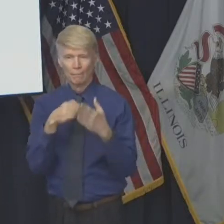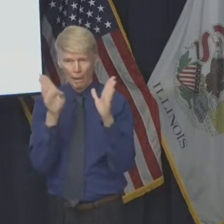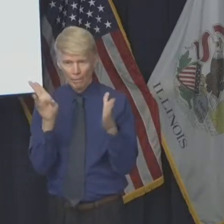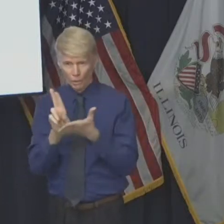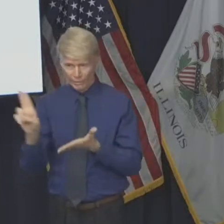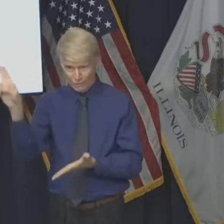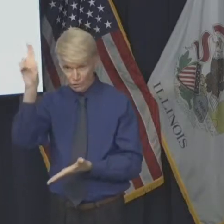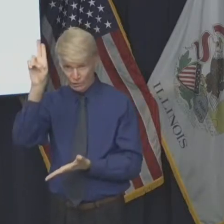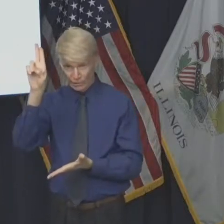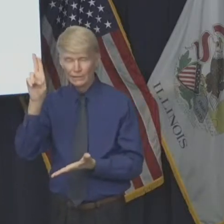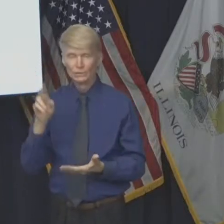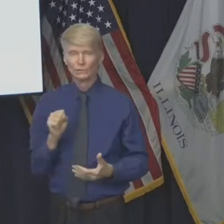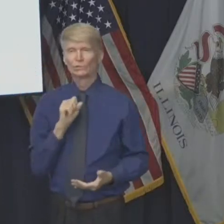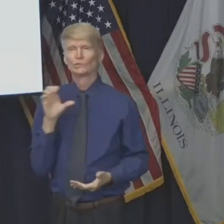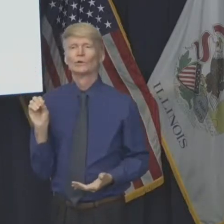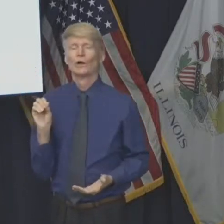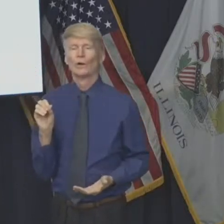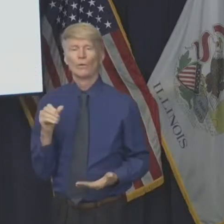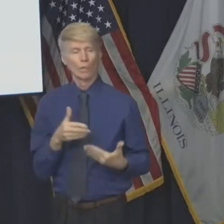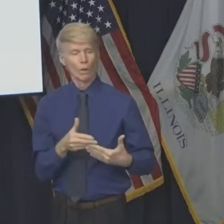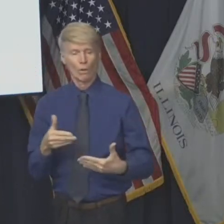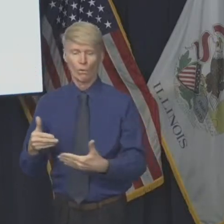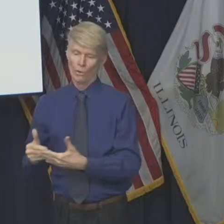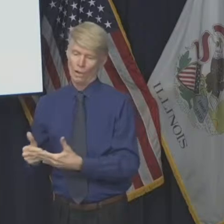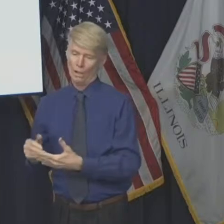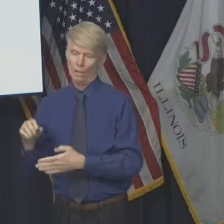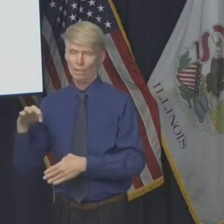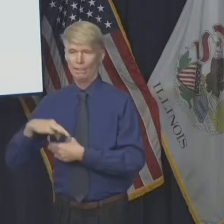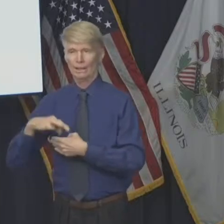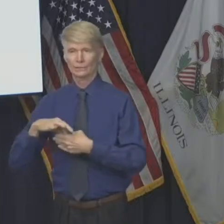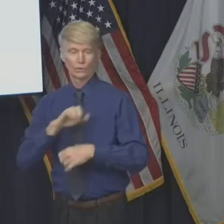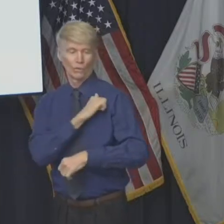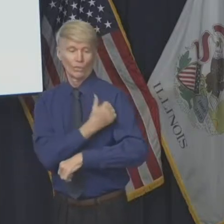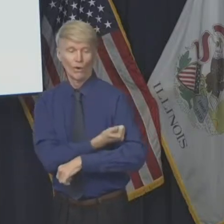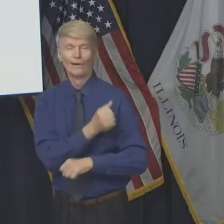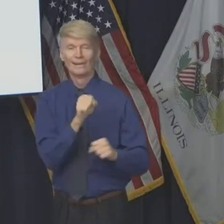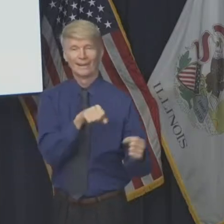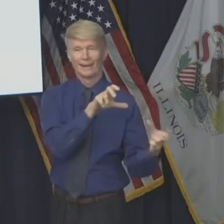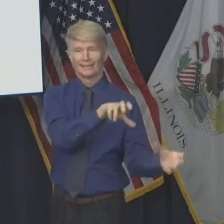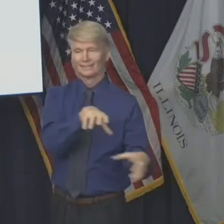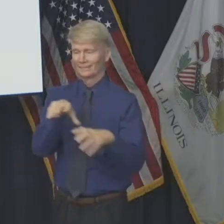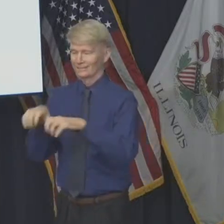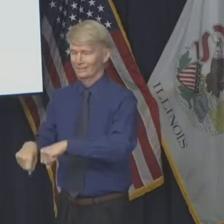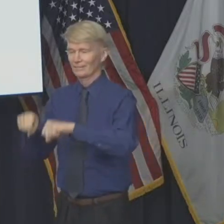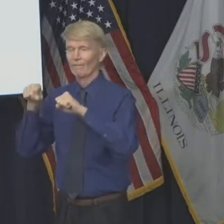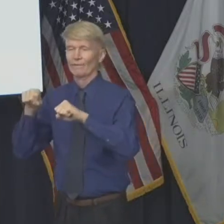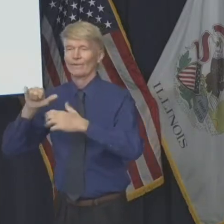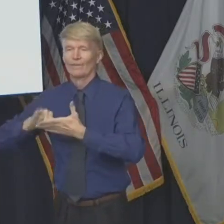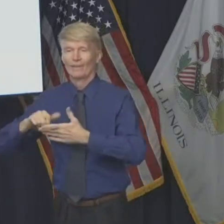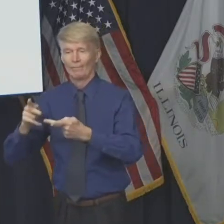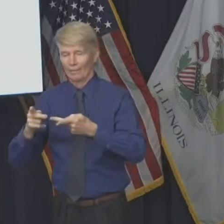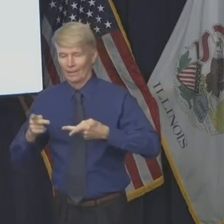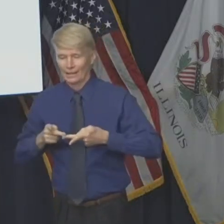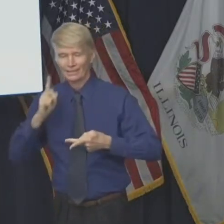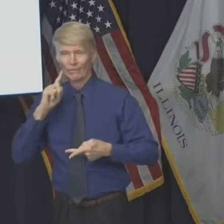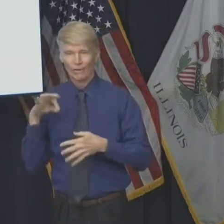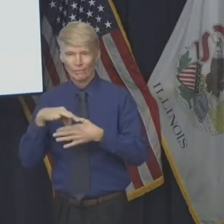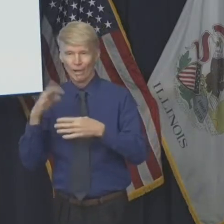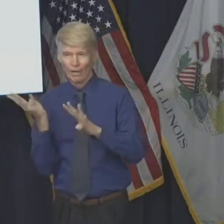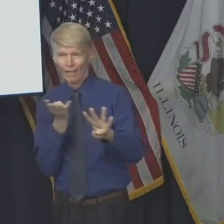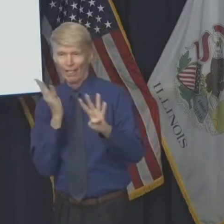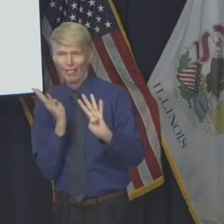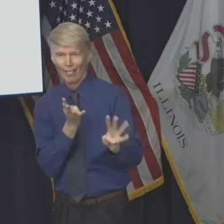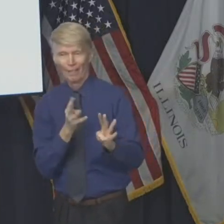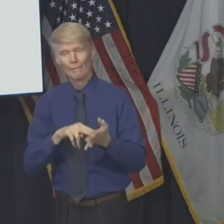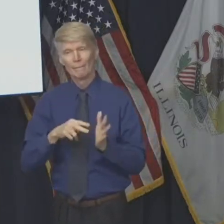As a result, local election authorities that use schools and college buildings as polling places have less foot traffic